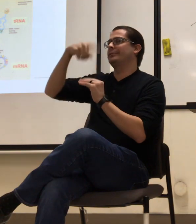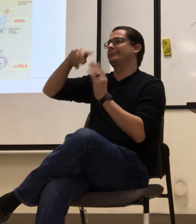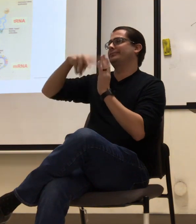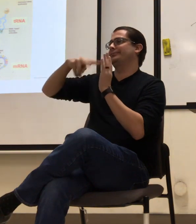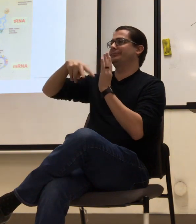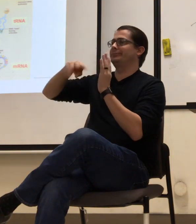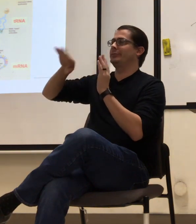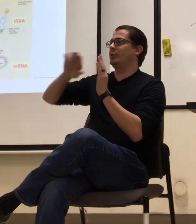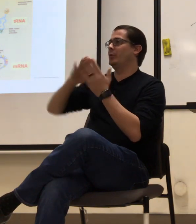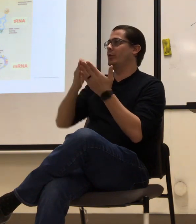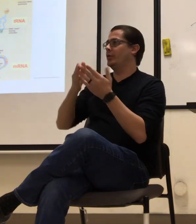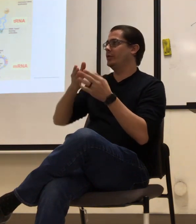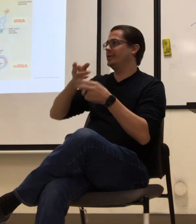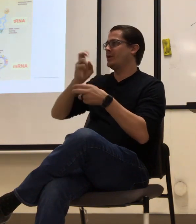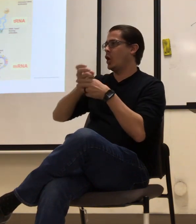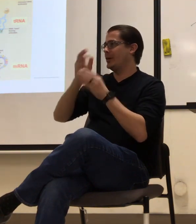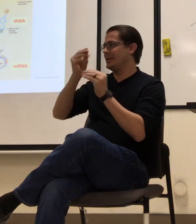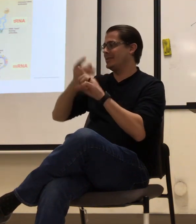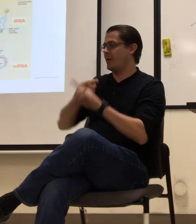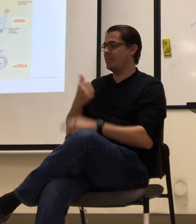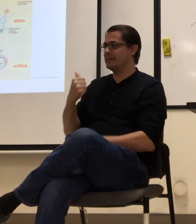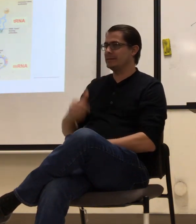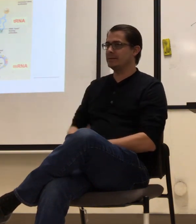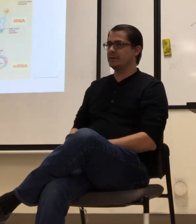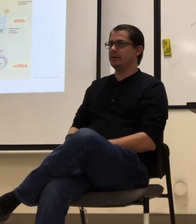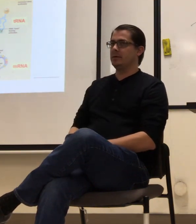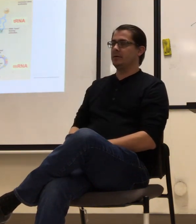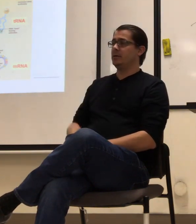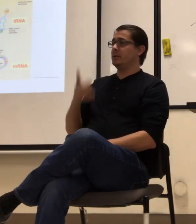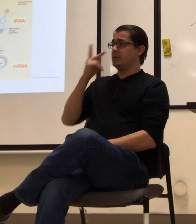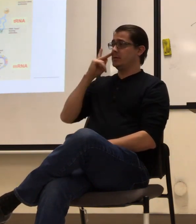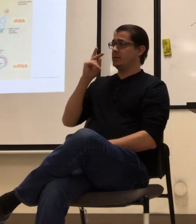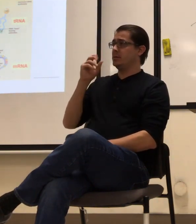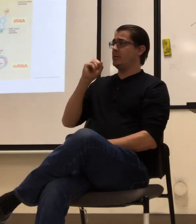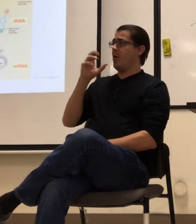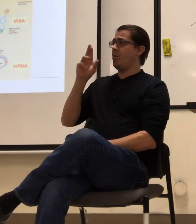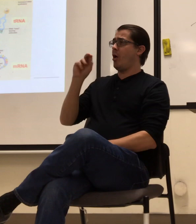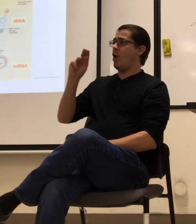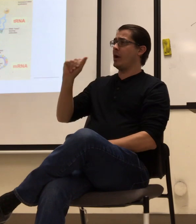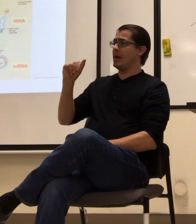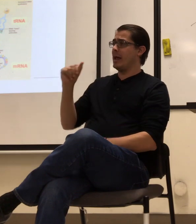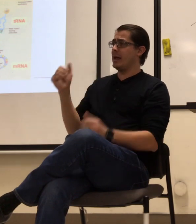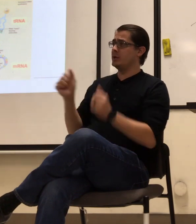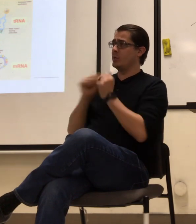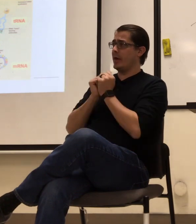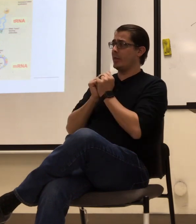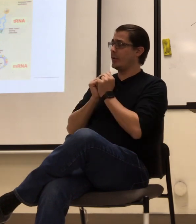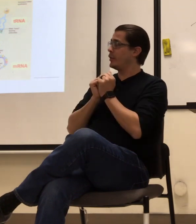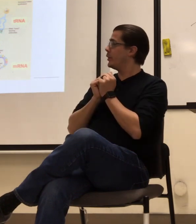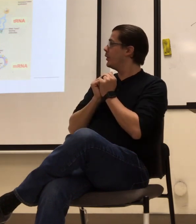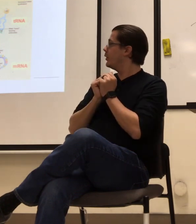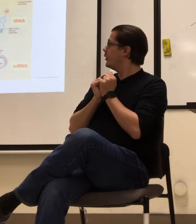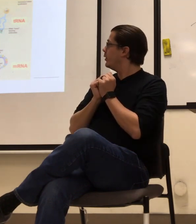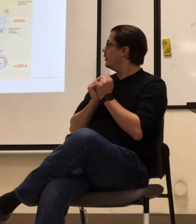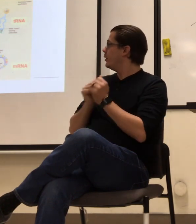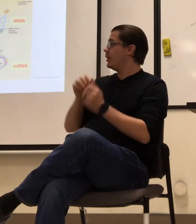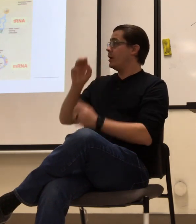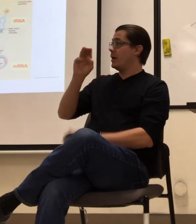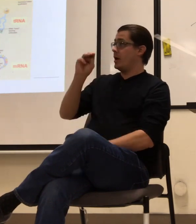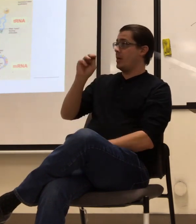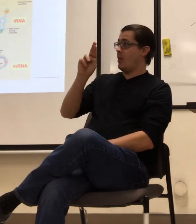in your book. It's hard to teach from. But you see all the RNAs coming together. You see the